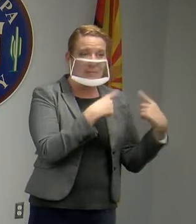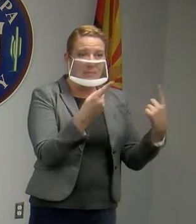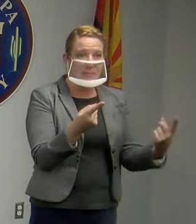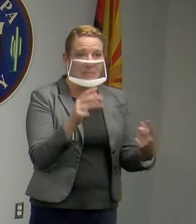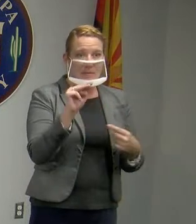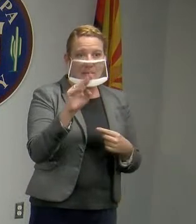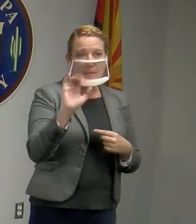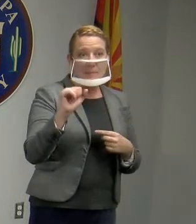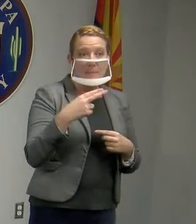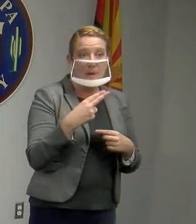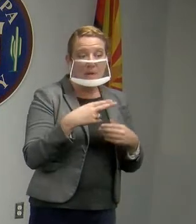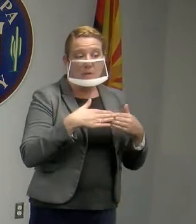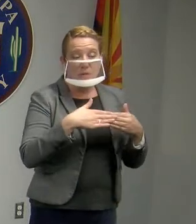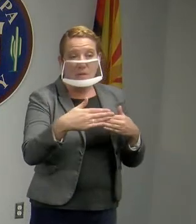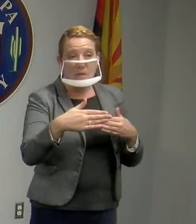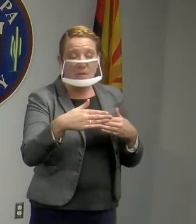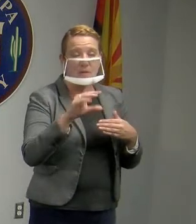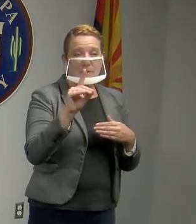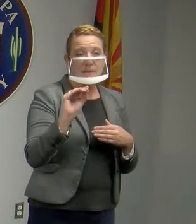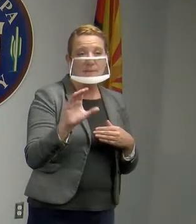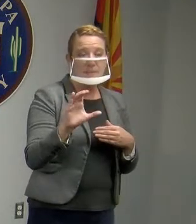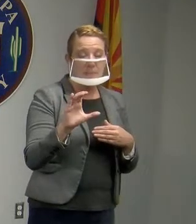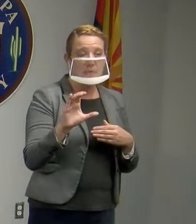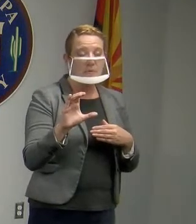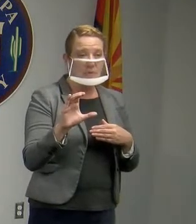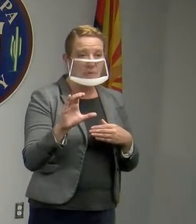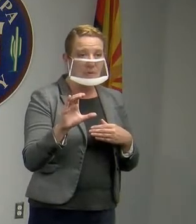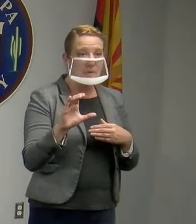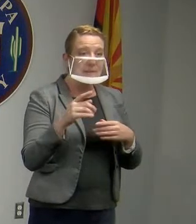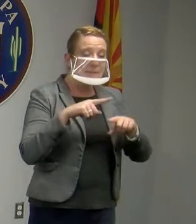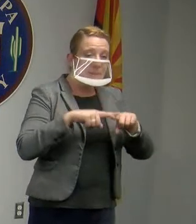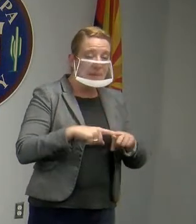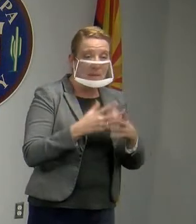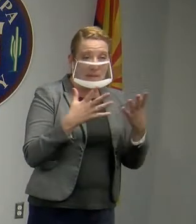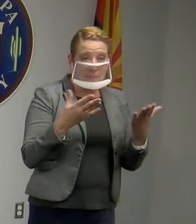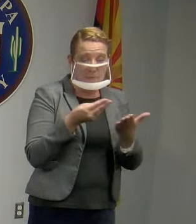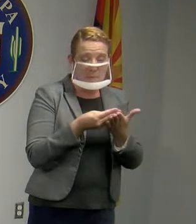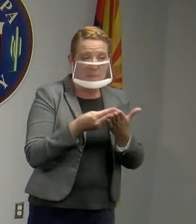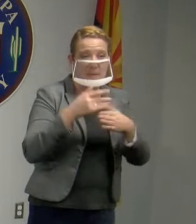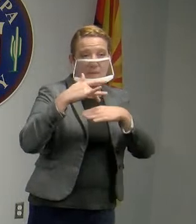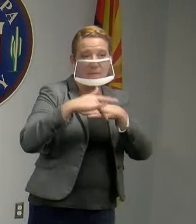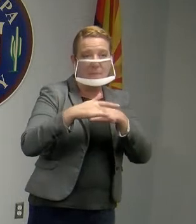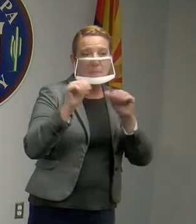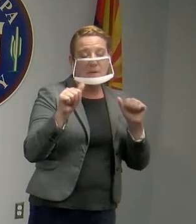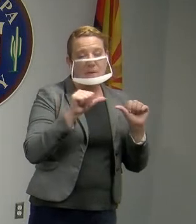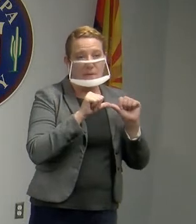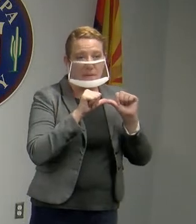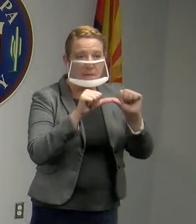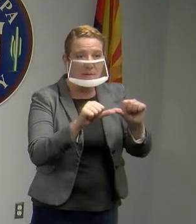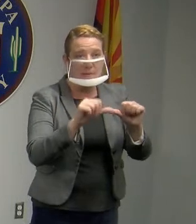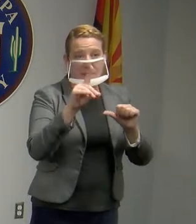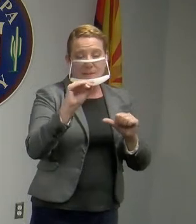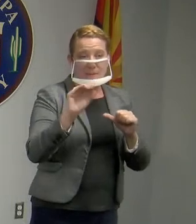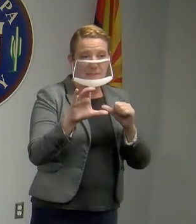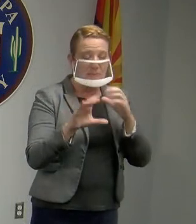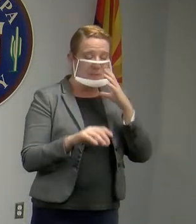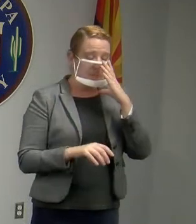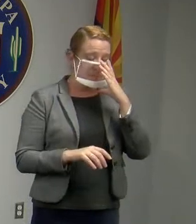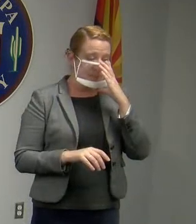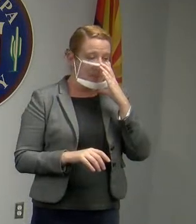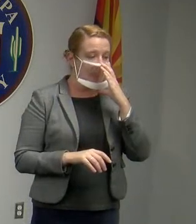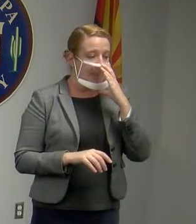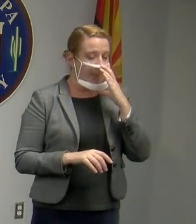based on fund availability, the program can continue through December. The county COVID rental assistance